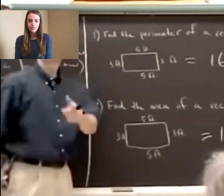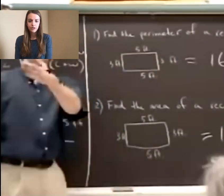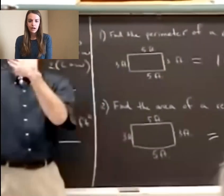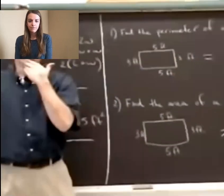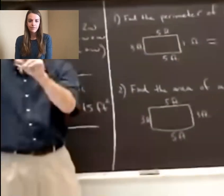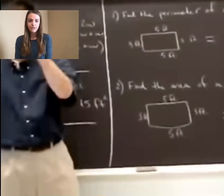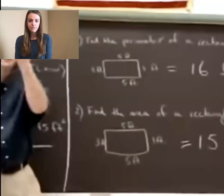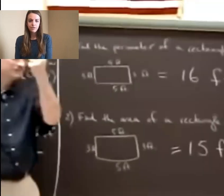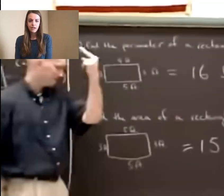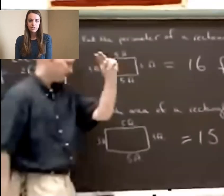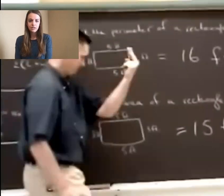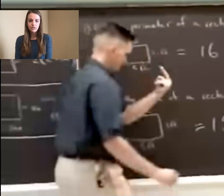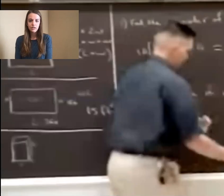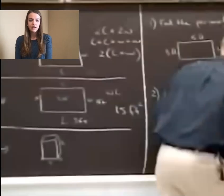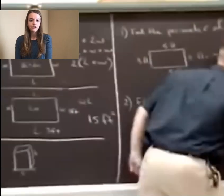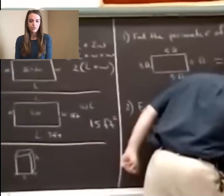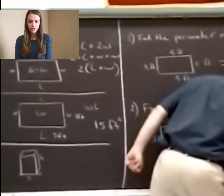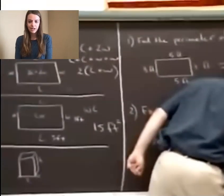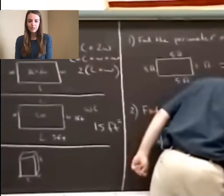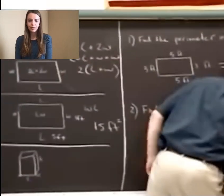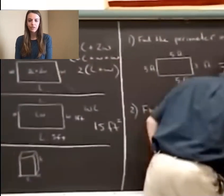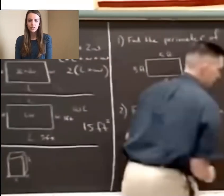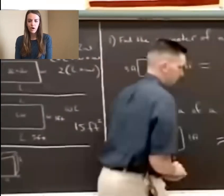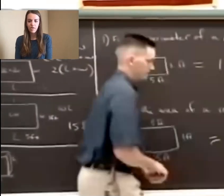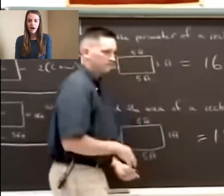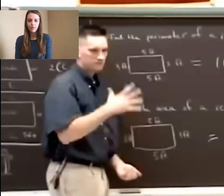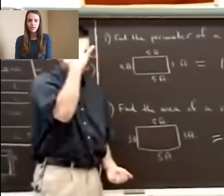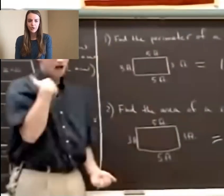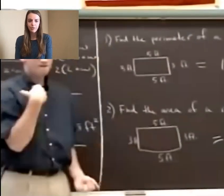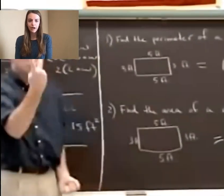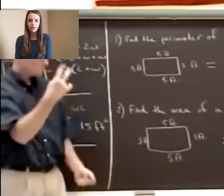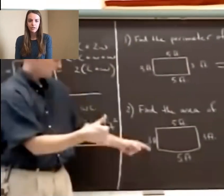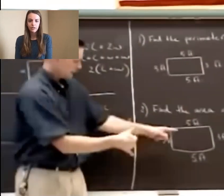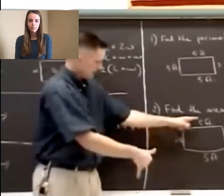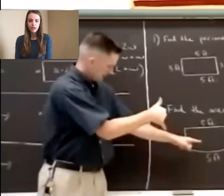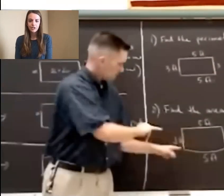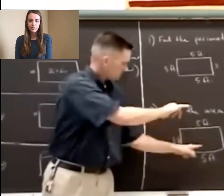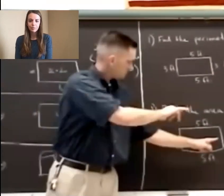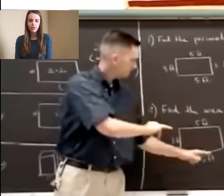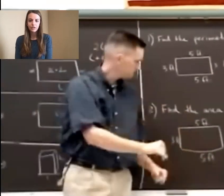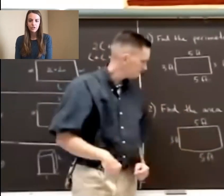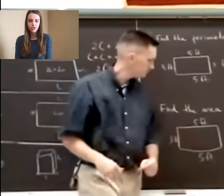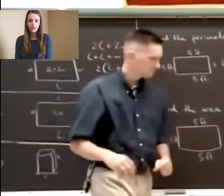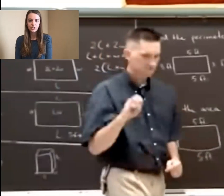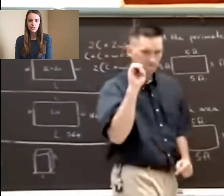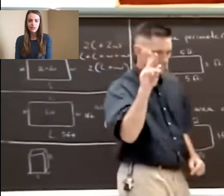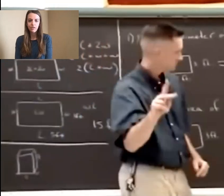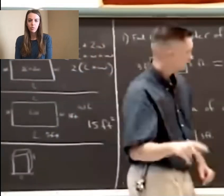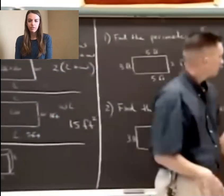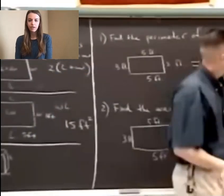you're going to have 15 feet, and don't forget to put the square, the power of 2 up there, because you're multiplying 2 edges, the length and the width.